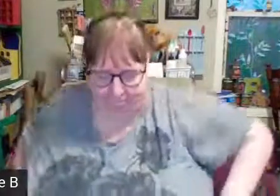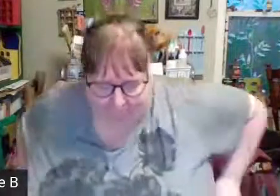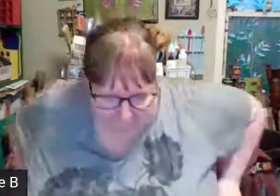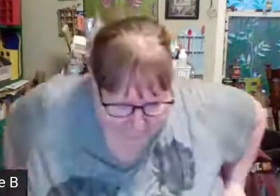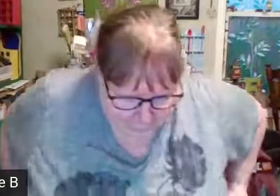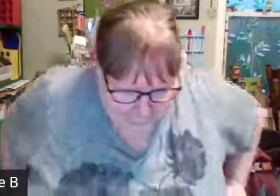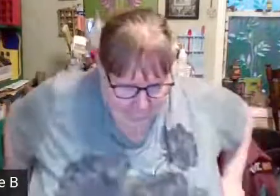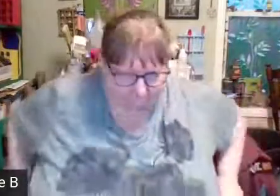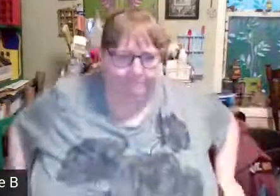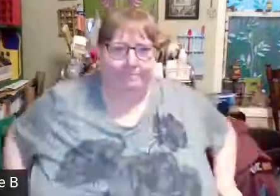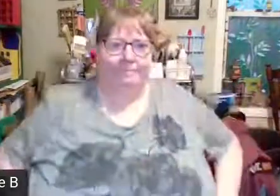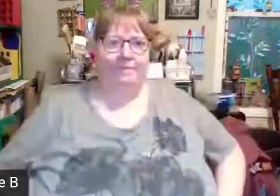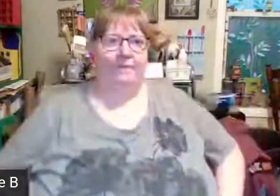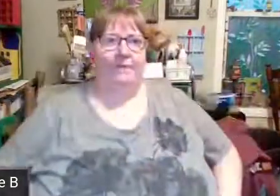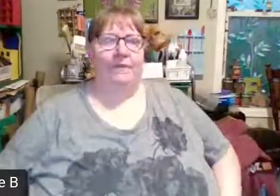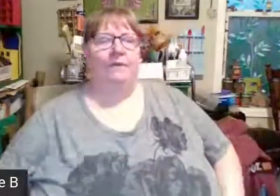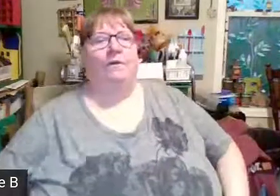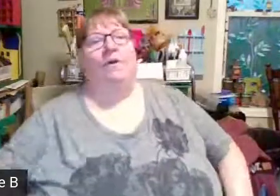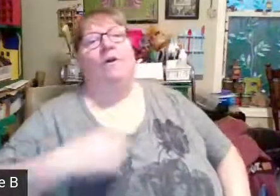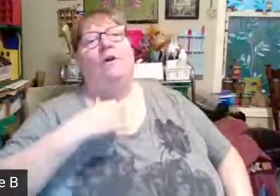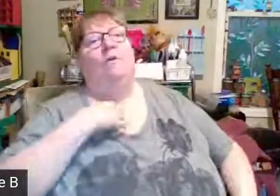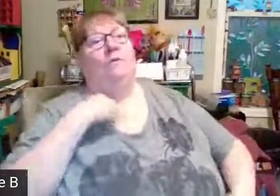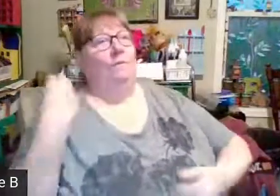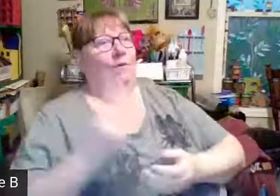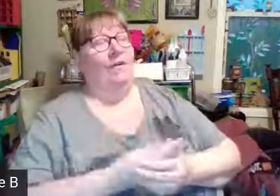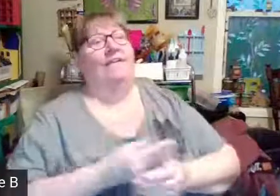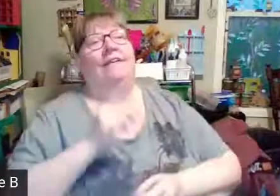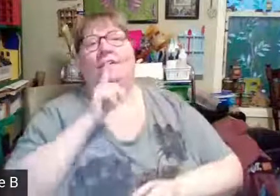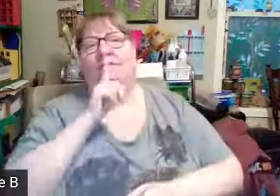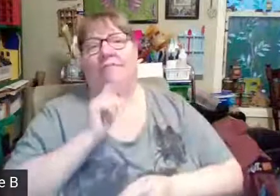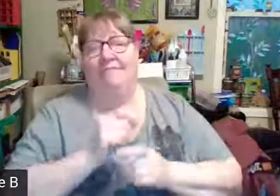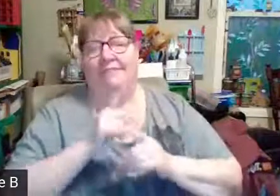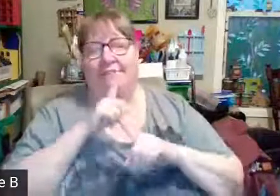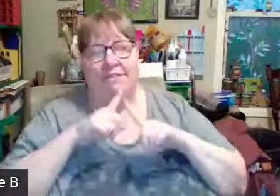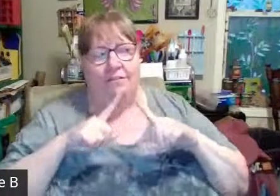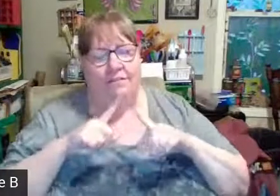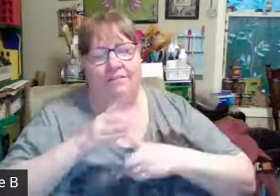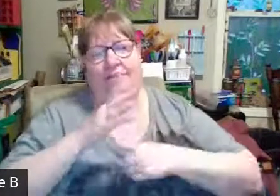secrecy very seriously. With your being the hardest and